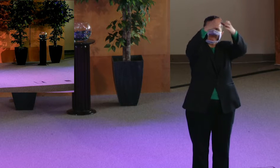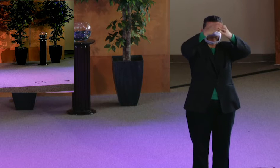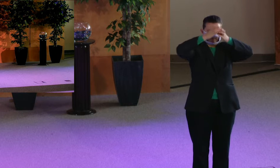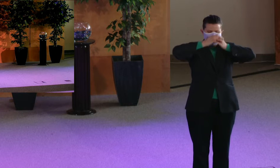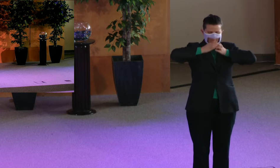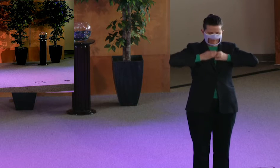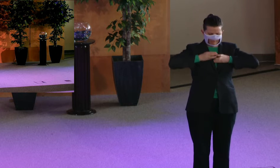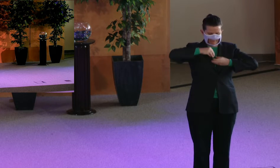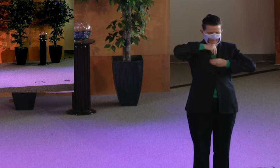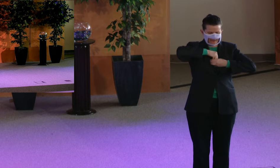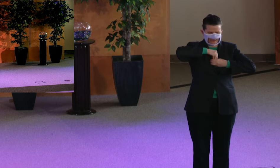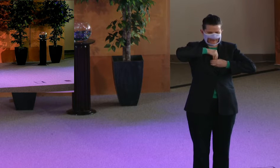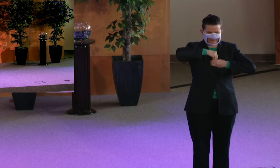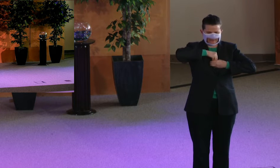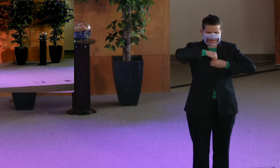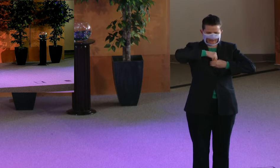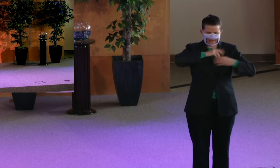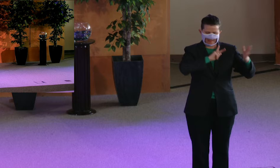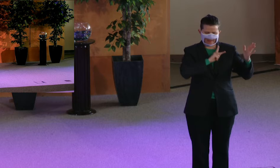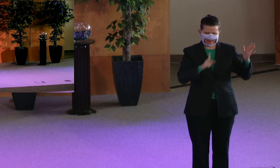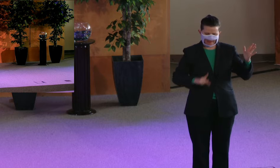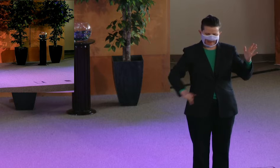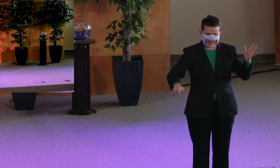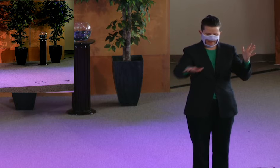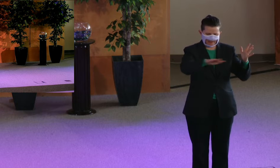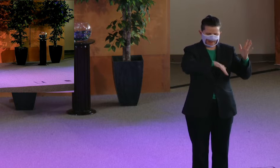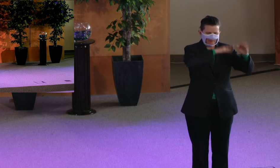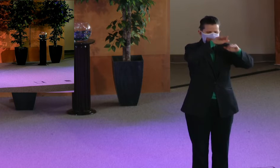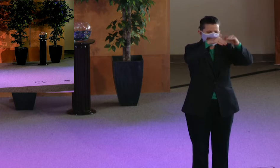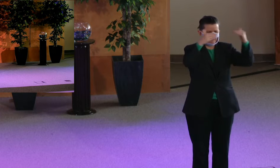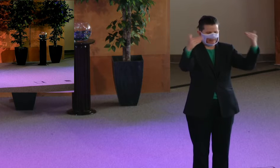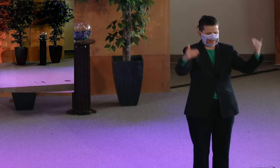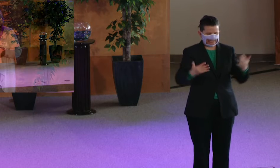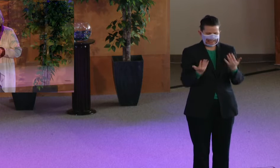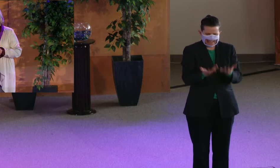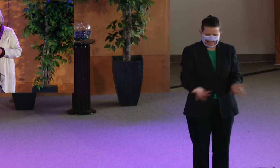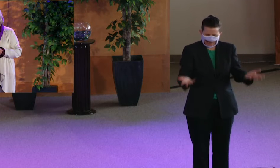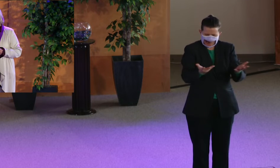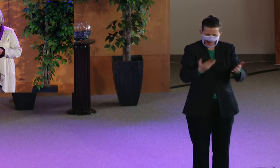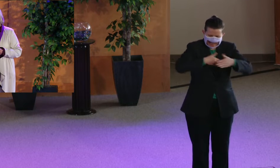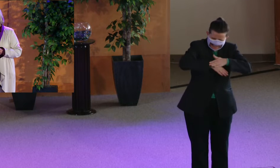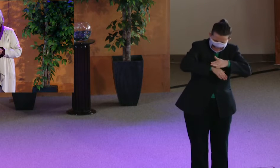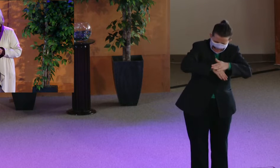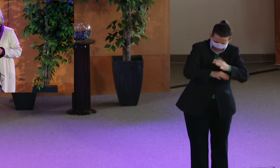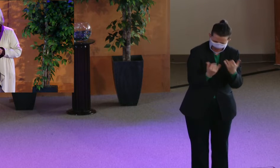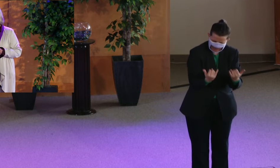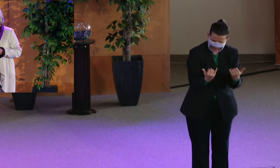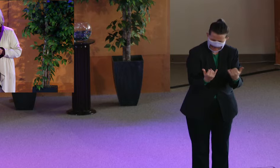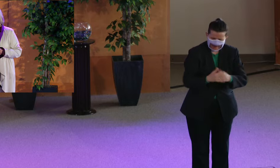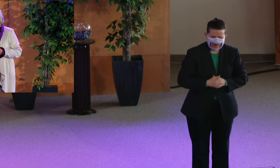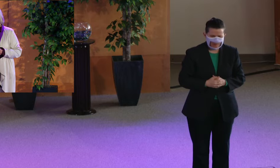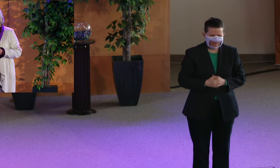and that the kingdom of heaven is at hand. It's here, it's now. We don't